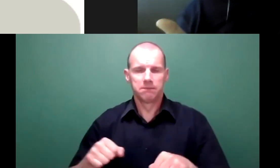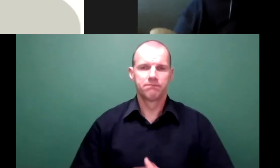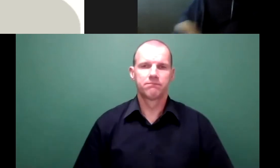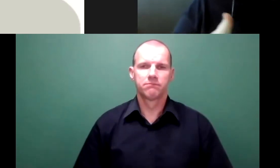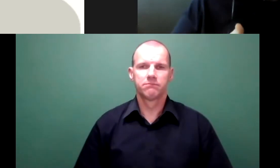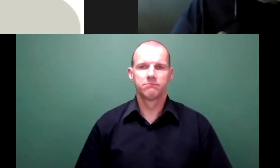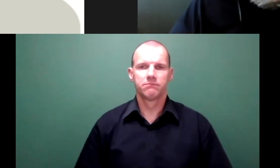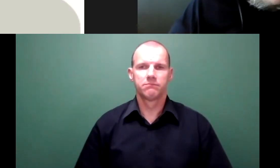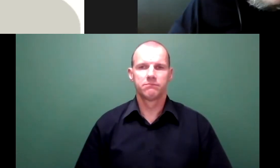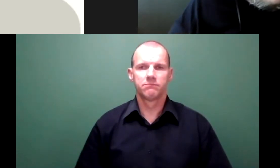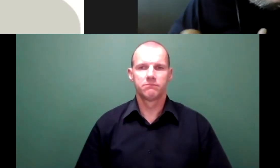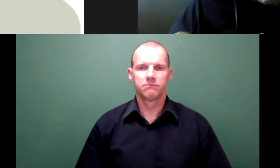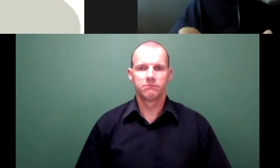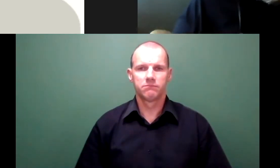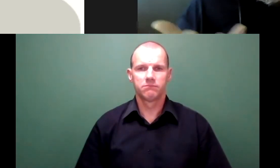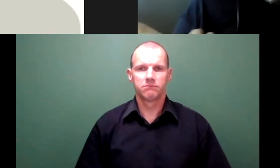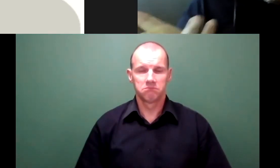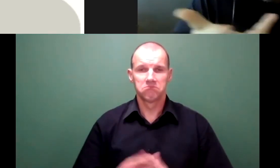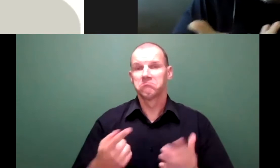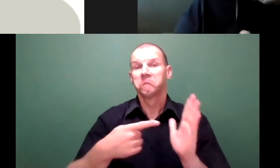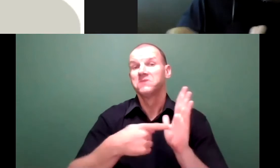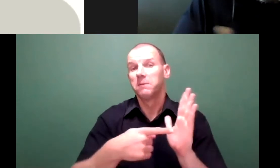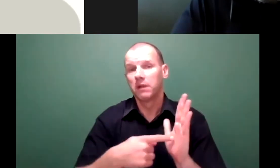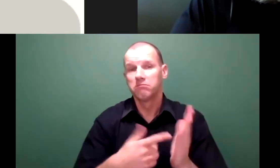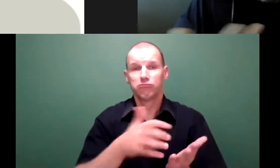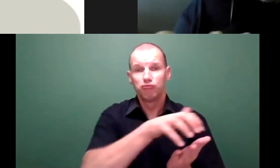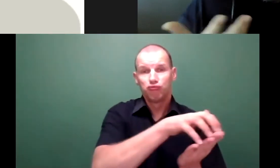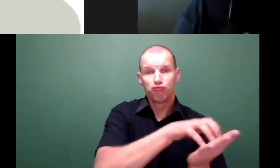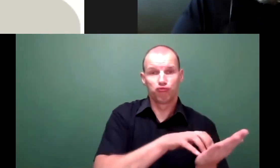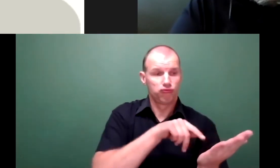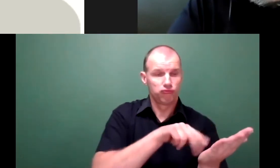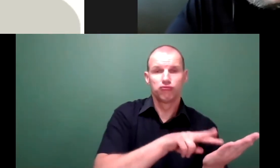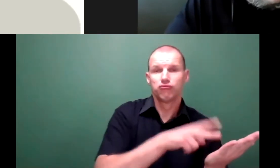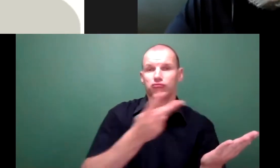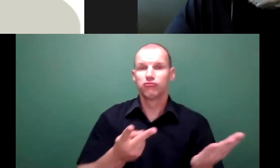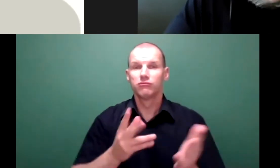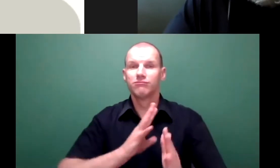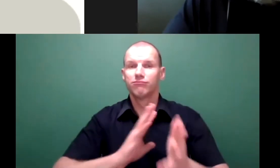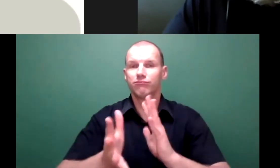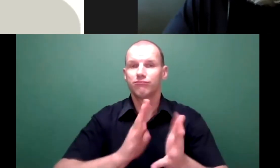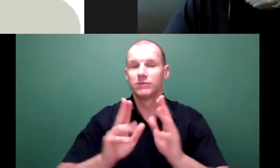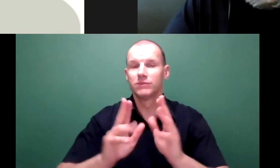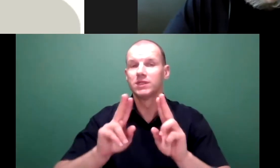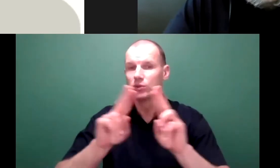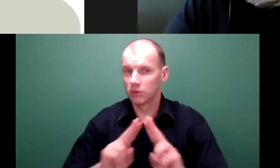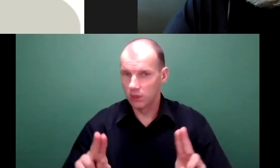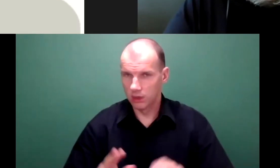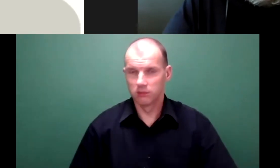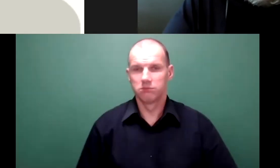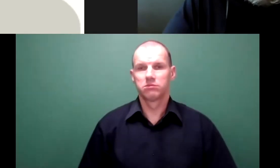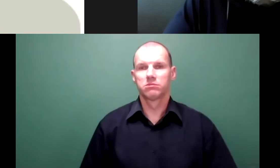work then with different countries as well as interpreters and their experience. For